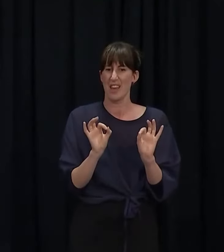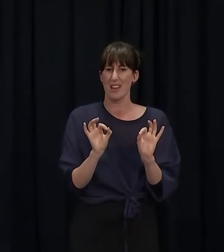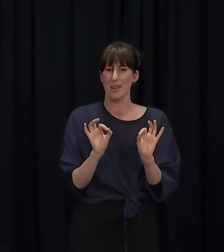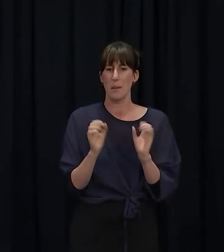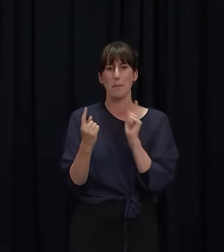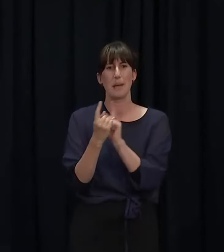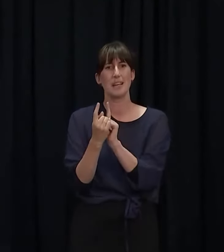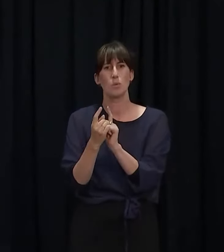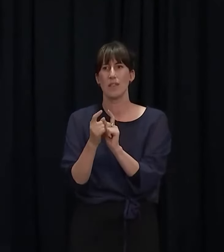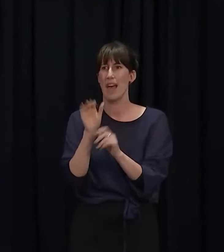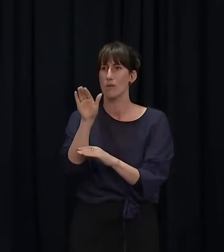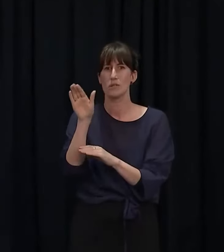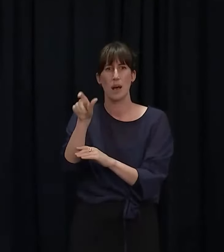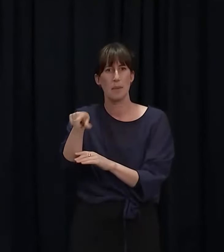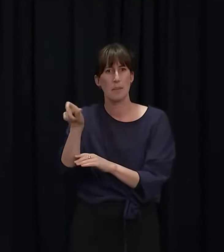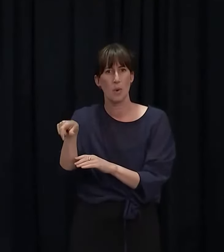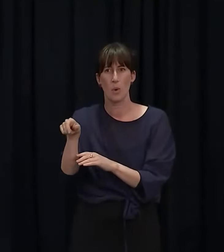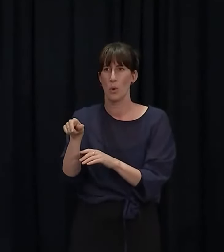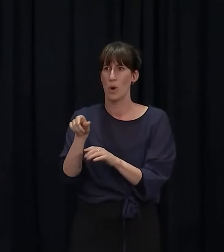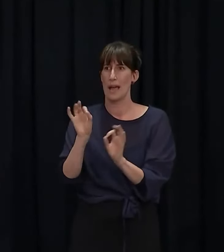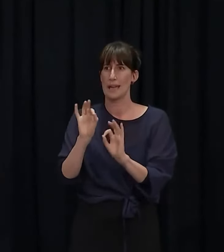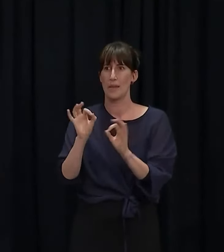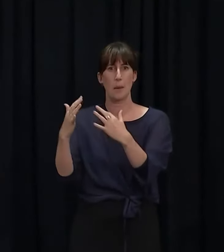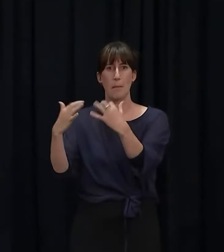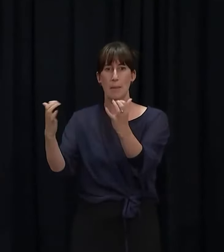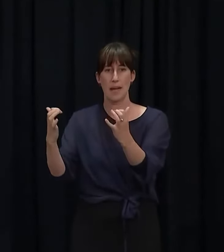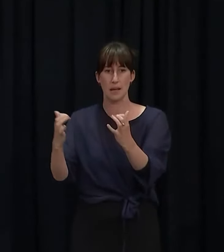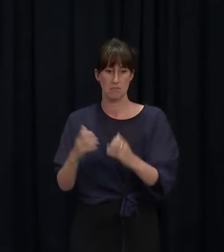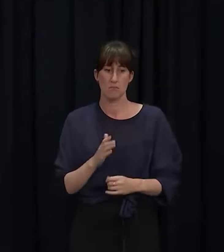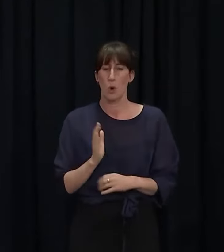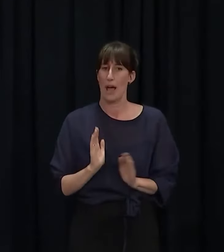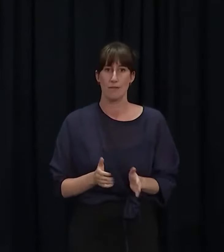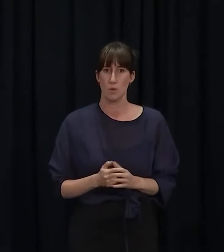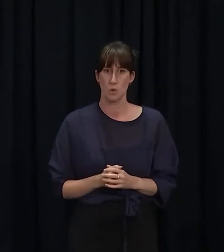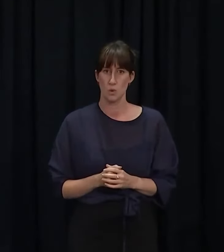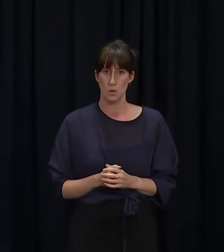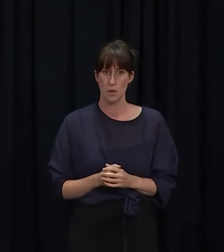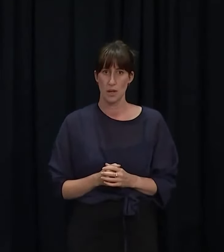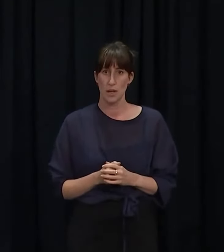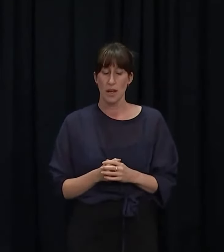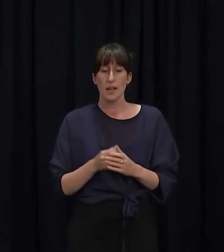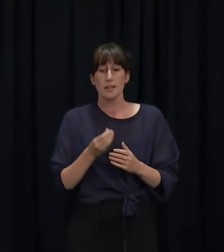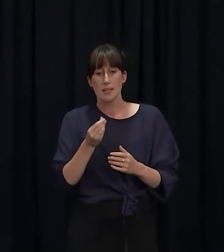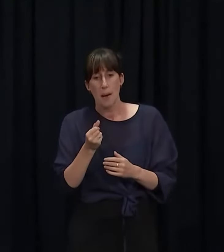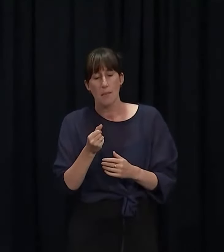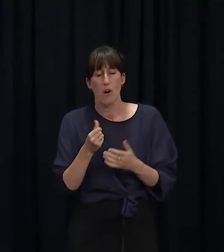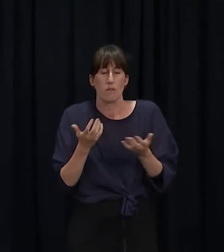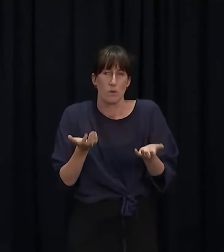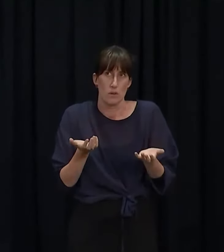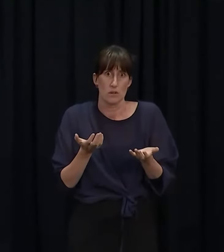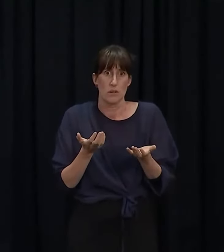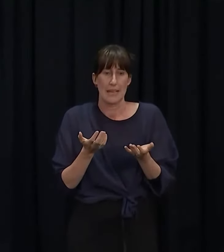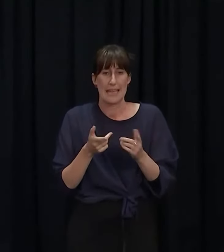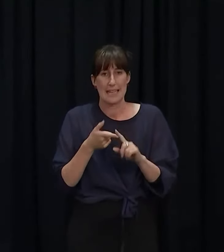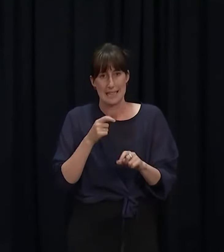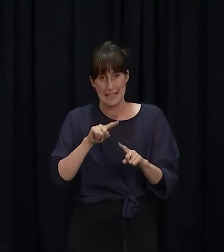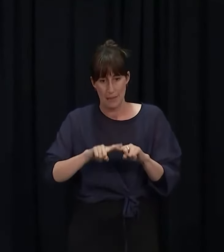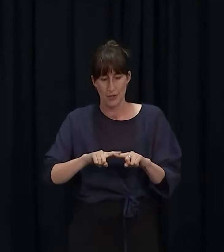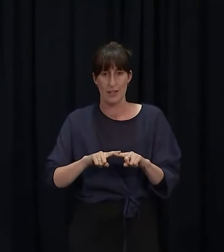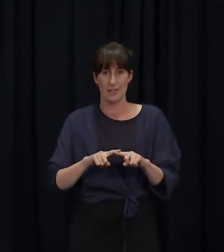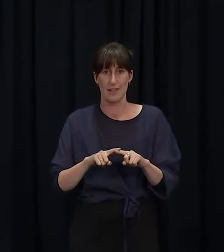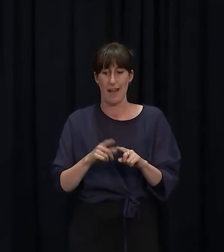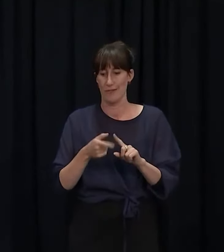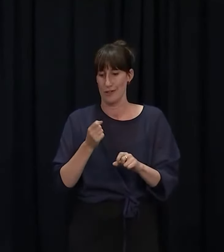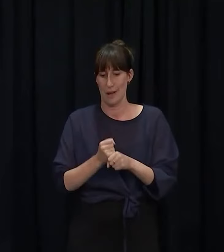working environment. So they're not mandated there, and we still have practical exceptions. Of course, we're not expecting someone